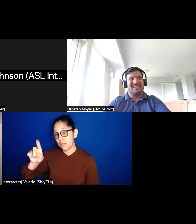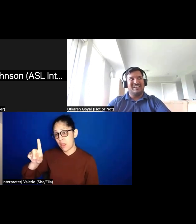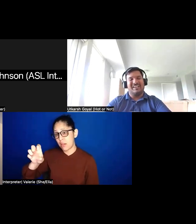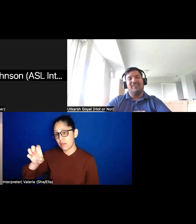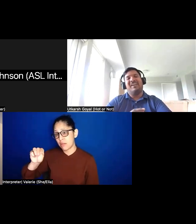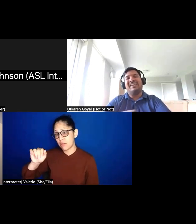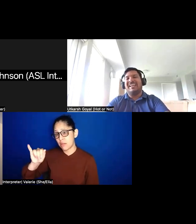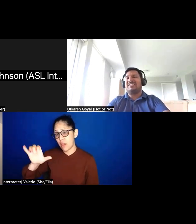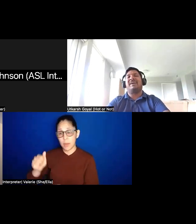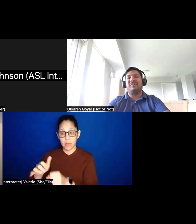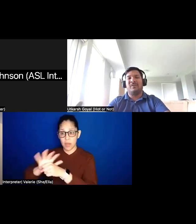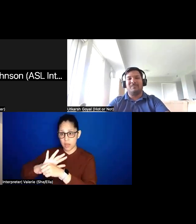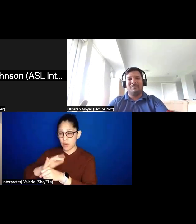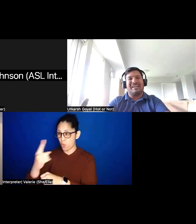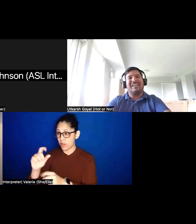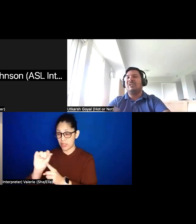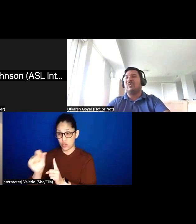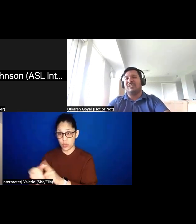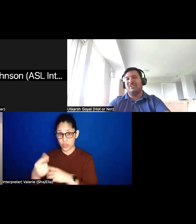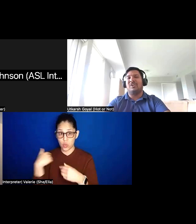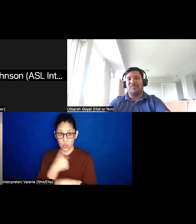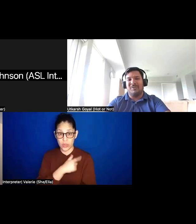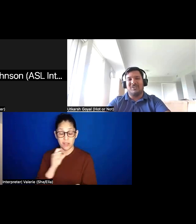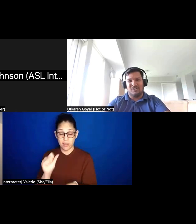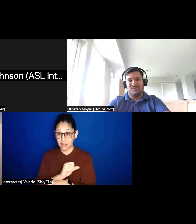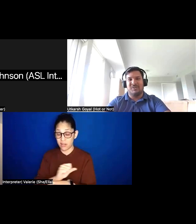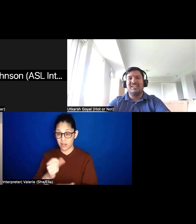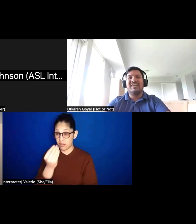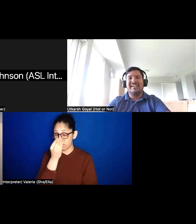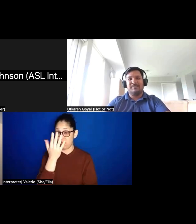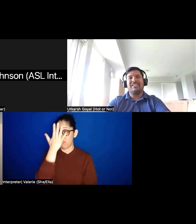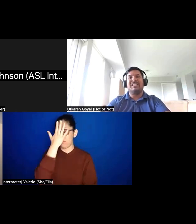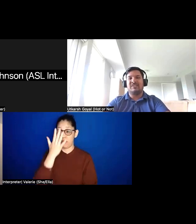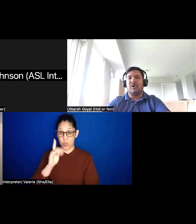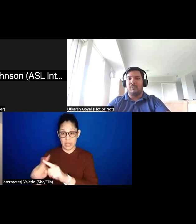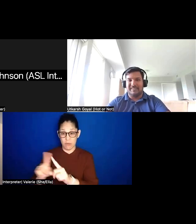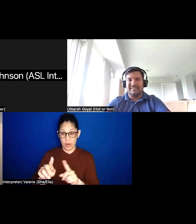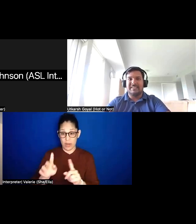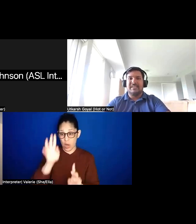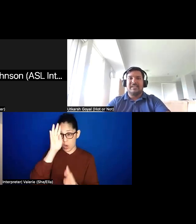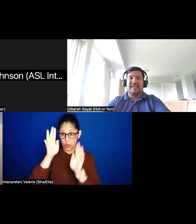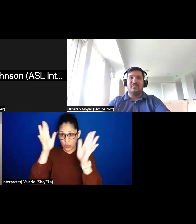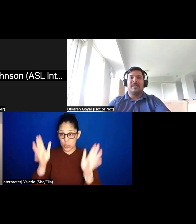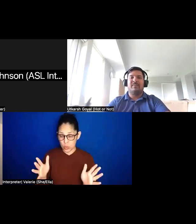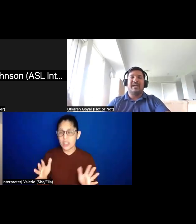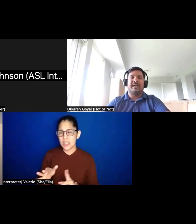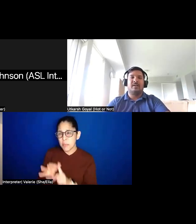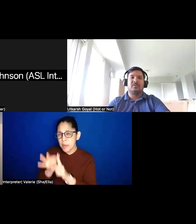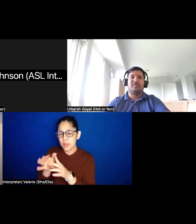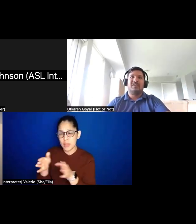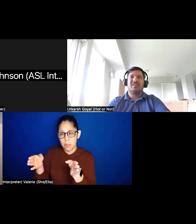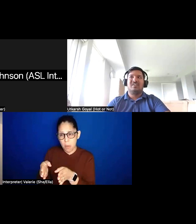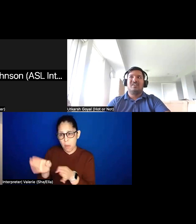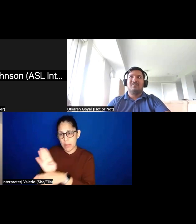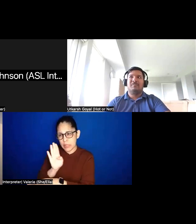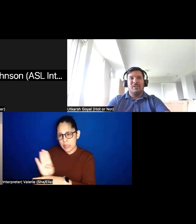was illustrated in a very nice manner for practically all the entrepreneurs across the world, especially the smaller ones, right? Where we had,